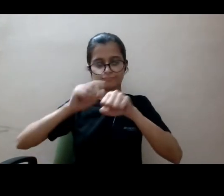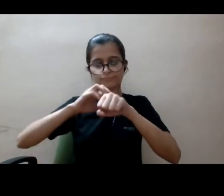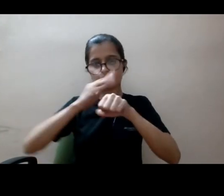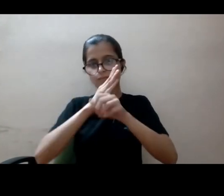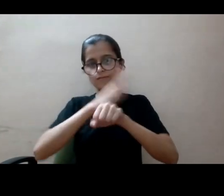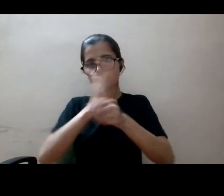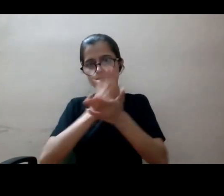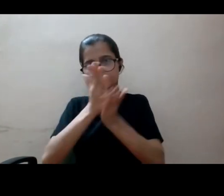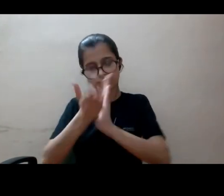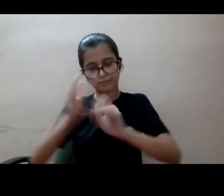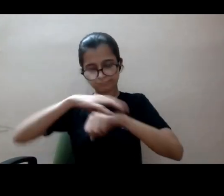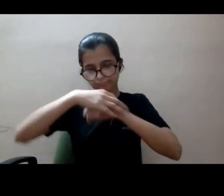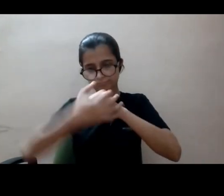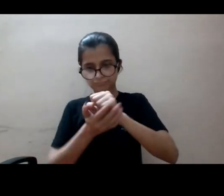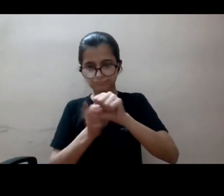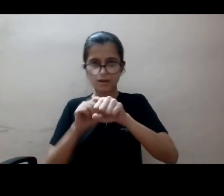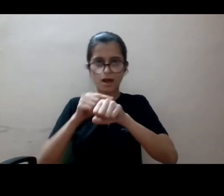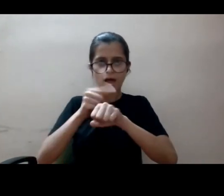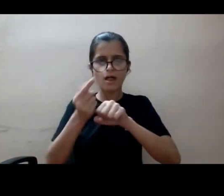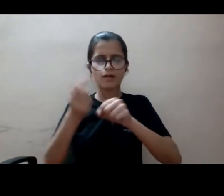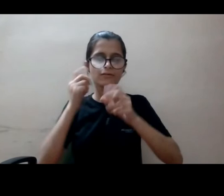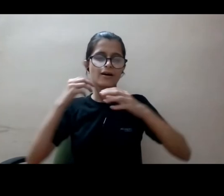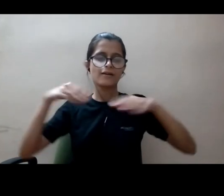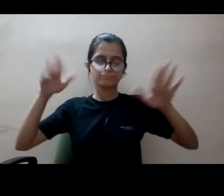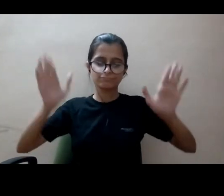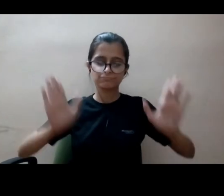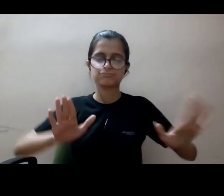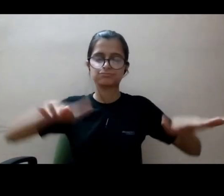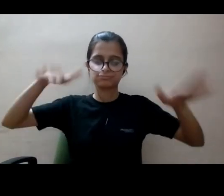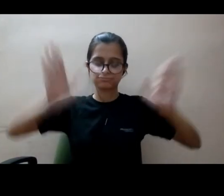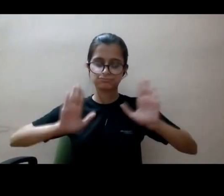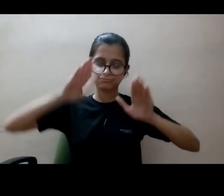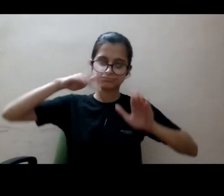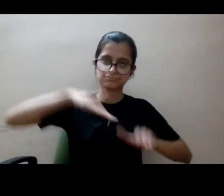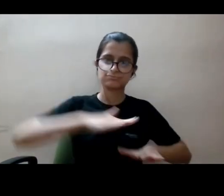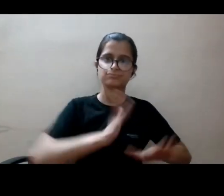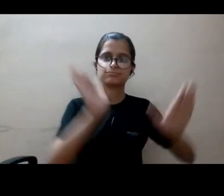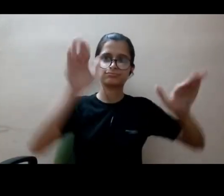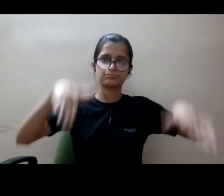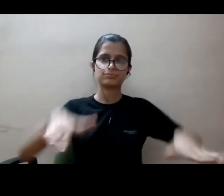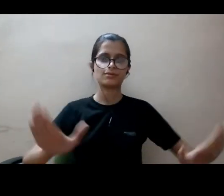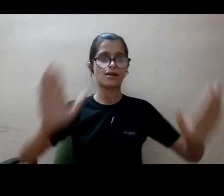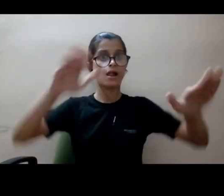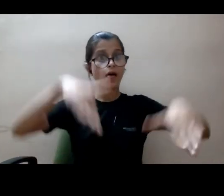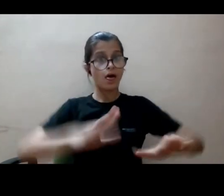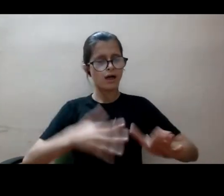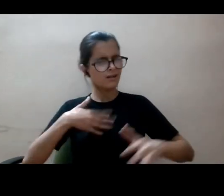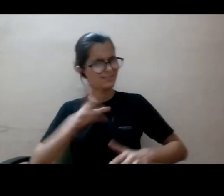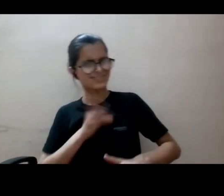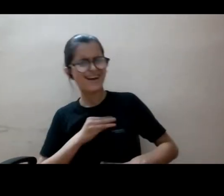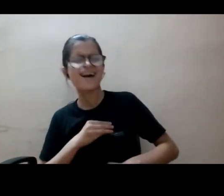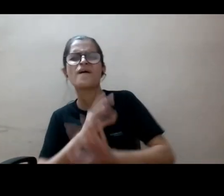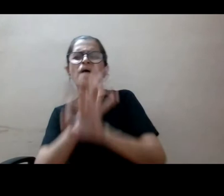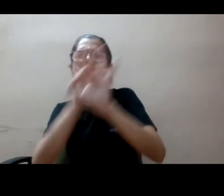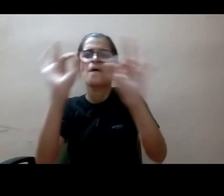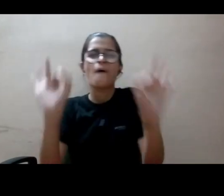If we're flipped upside down or we're falling, we're going to be scared. And so whatever, you